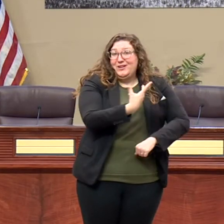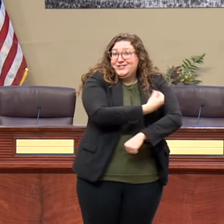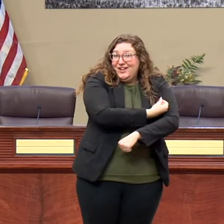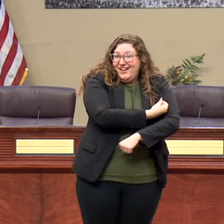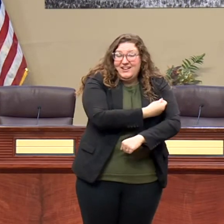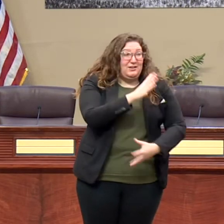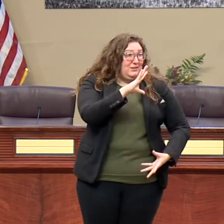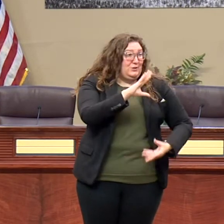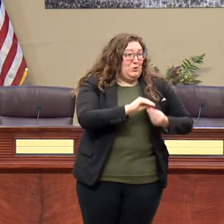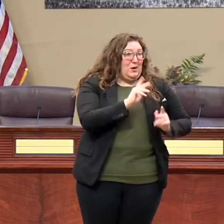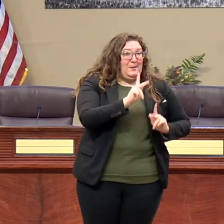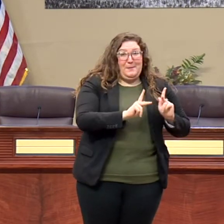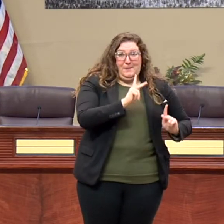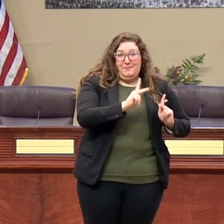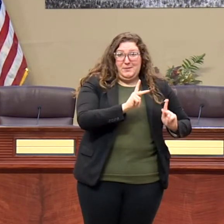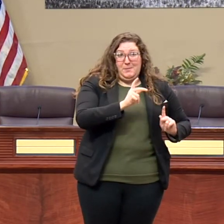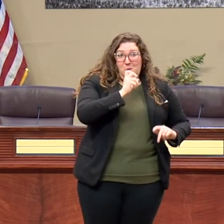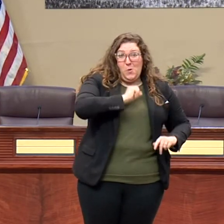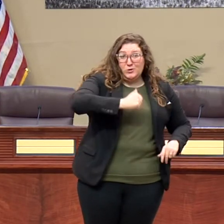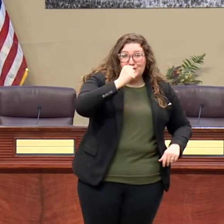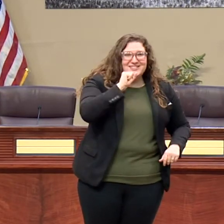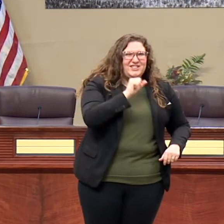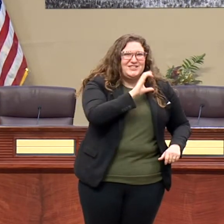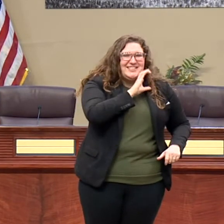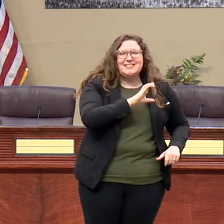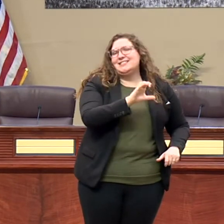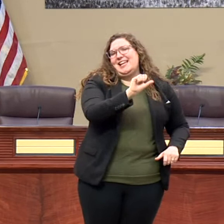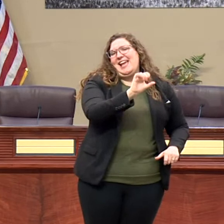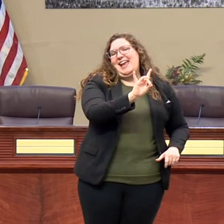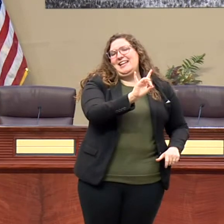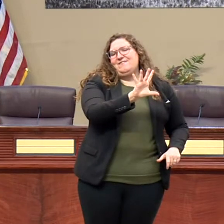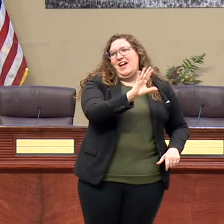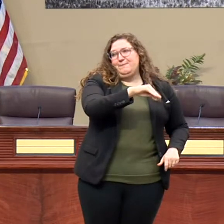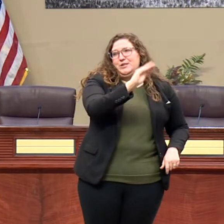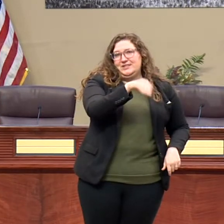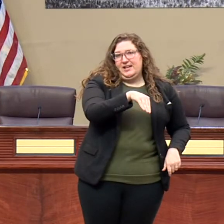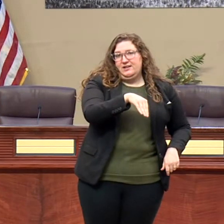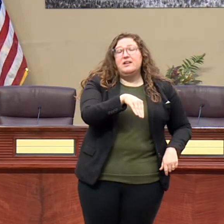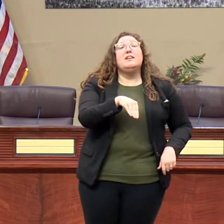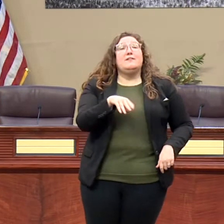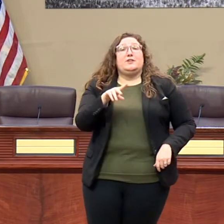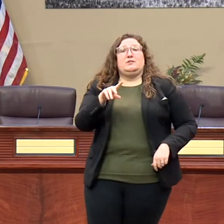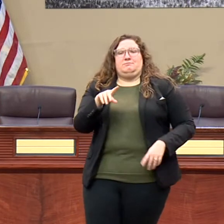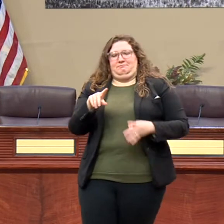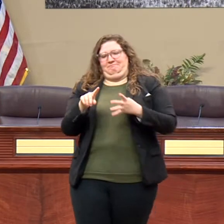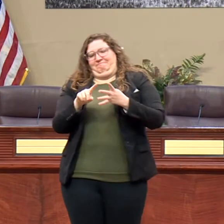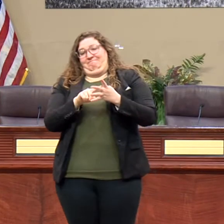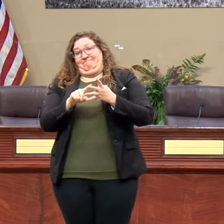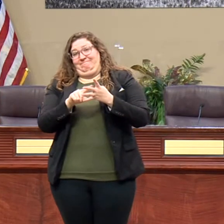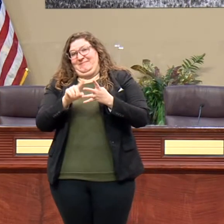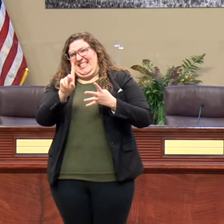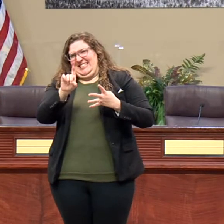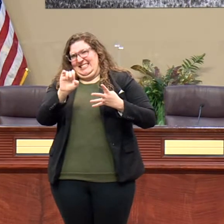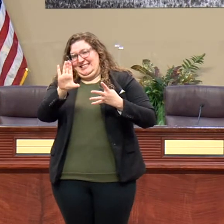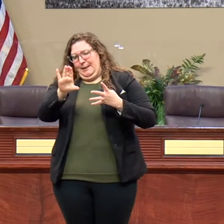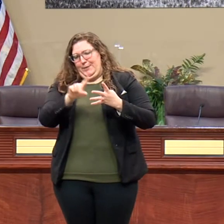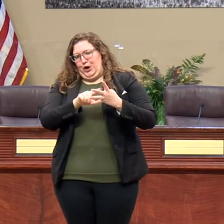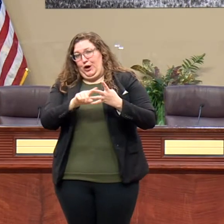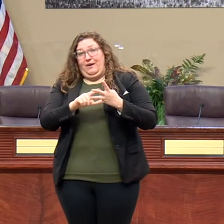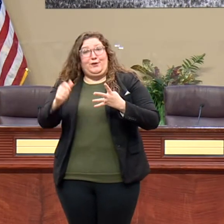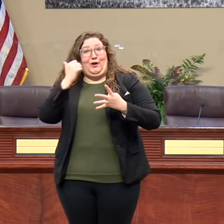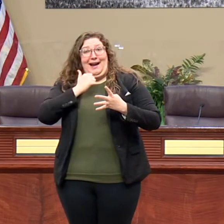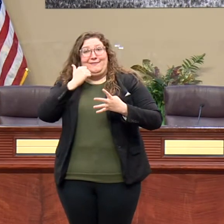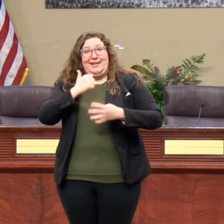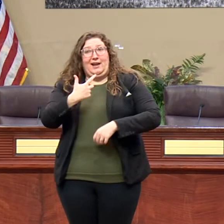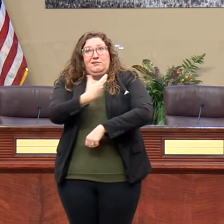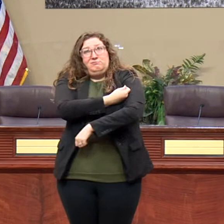89%. Since the second week of December in 2021, the majority of the daily vaccine doses administered have been